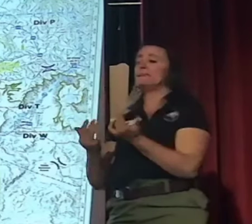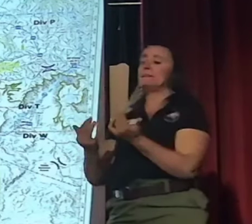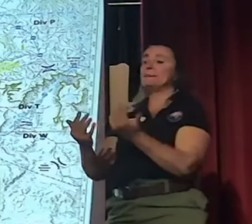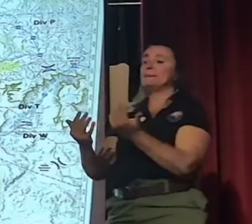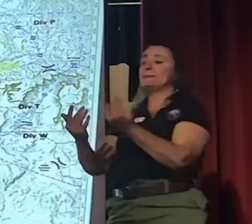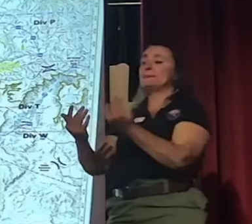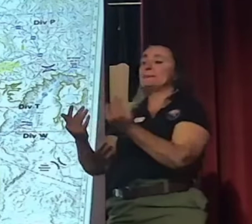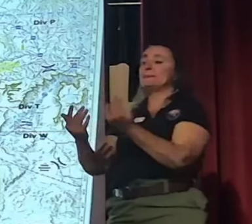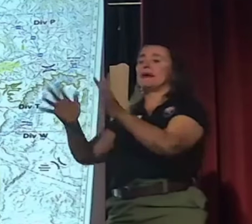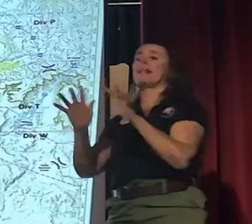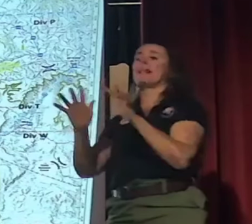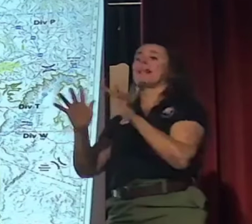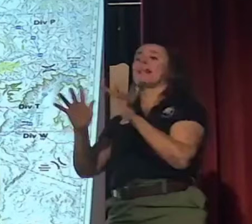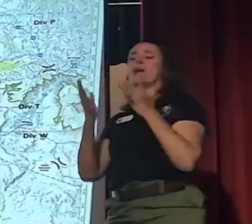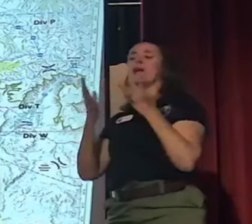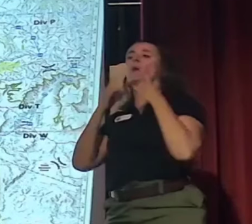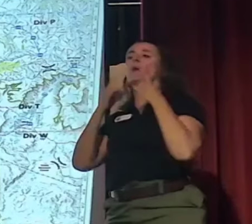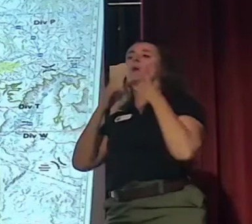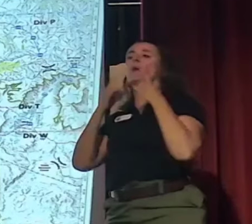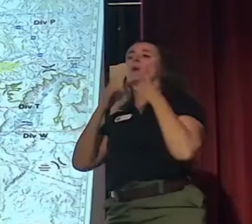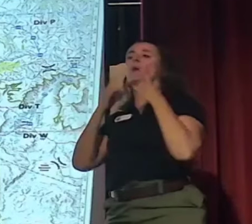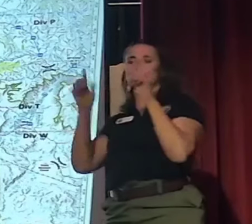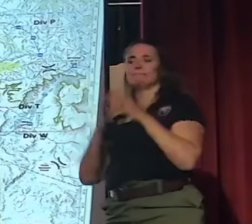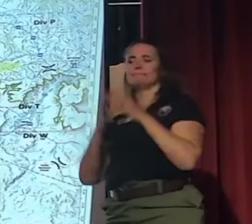our probability of success dramatically.